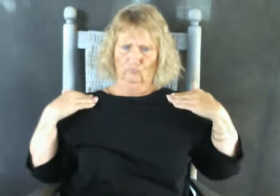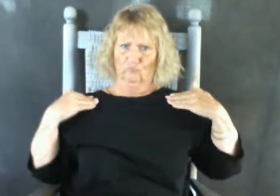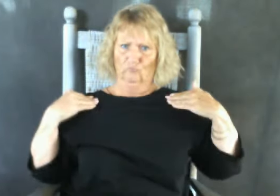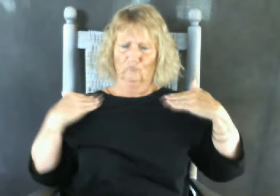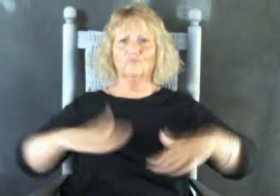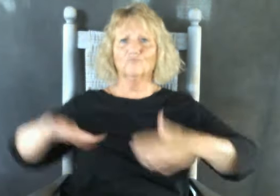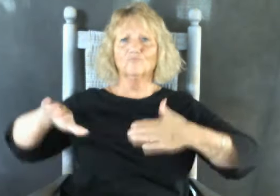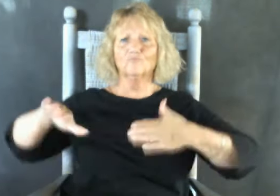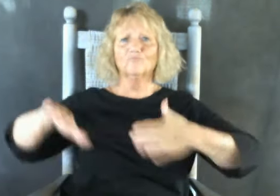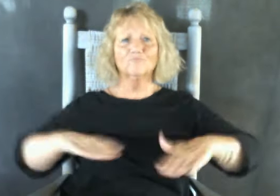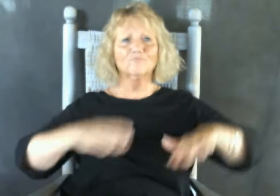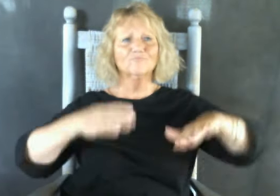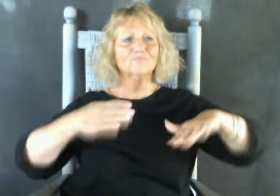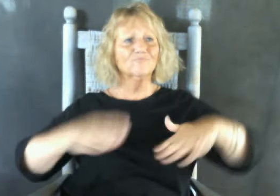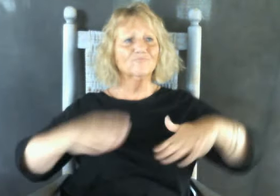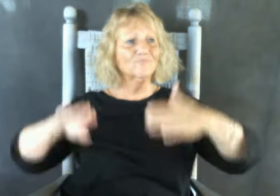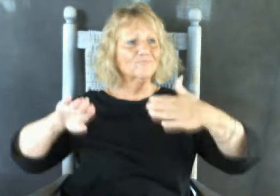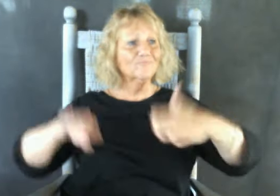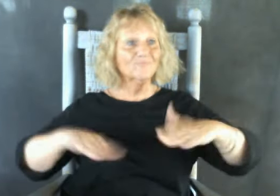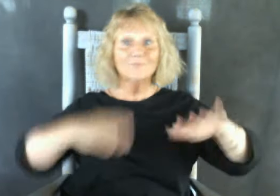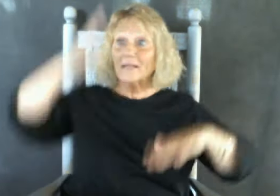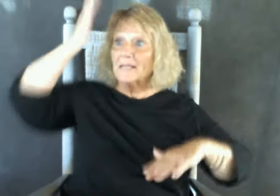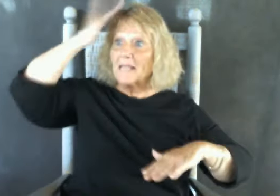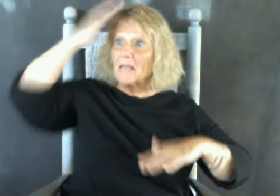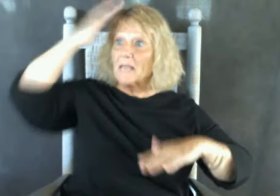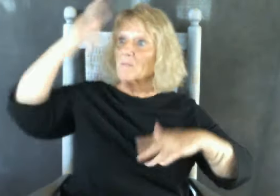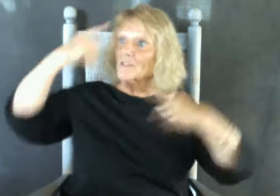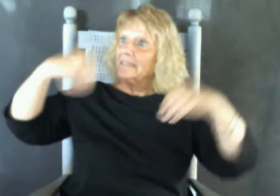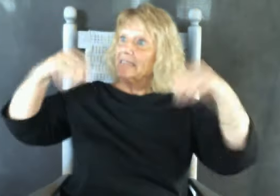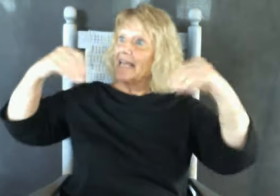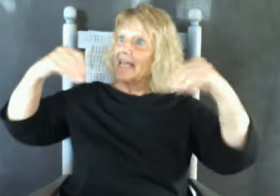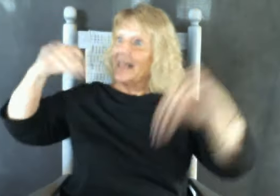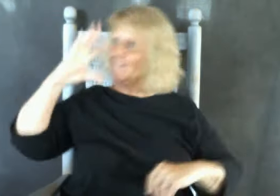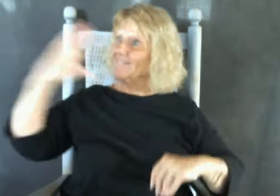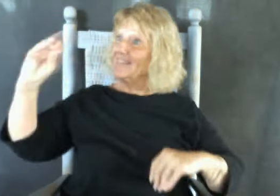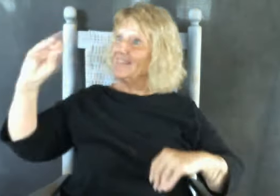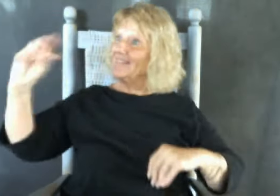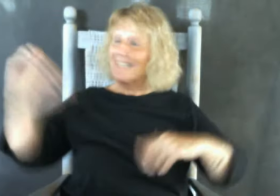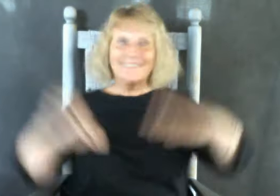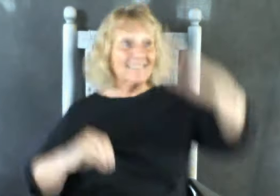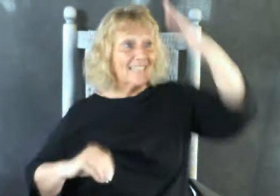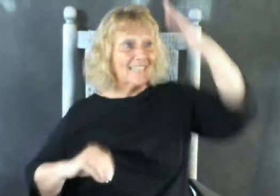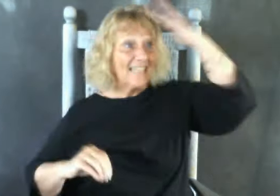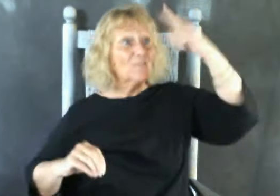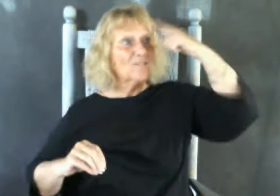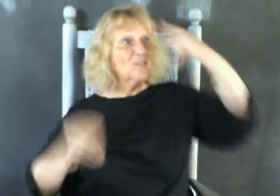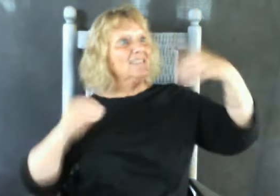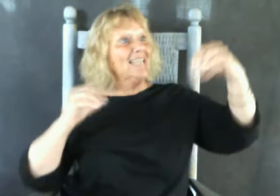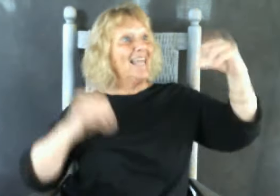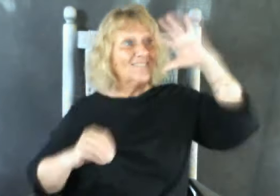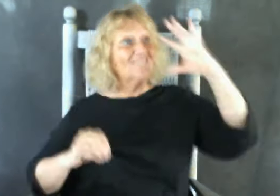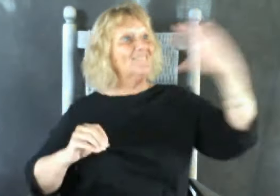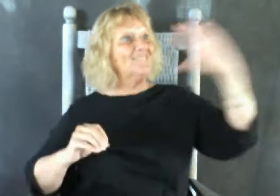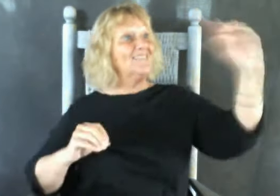that area, and they built a permanent memorial on that site. And they also, there's also on that, right